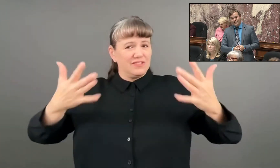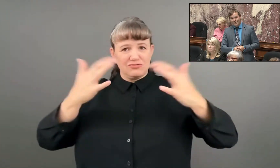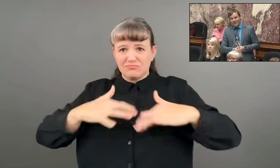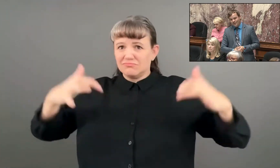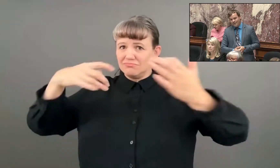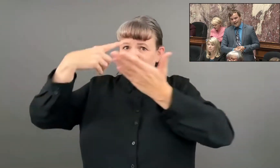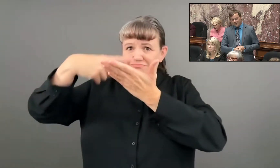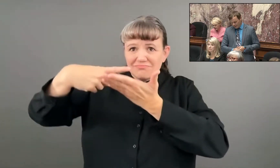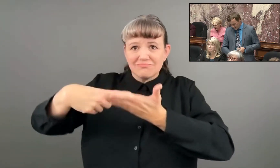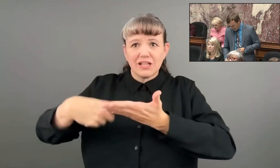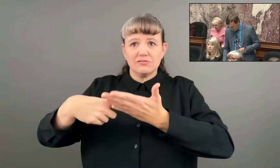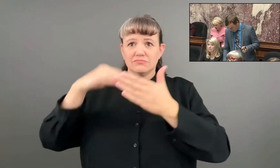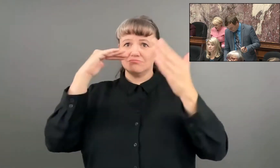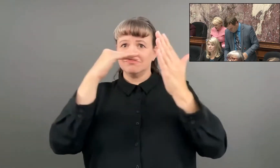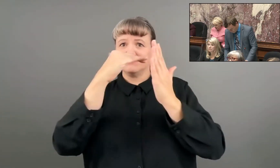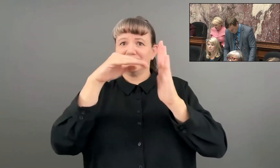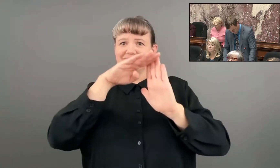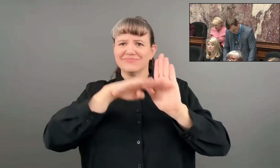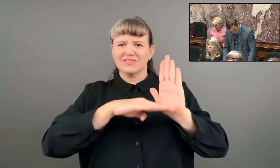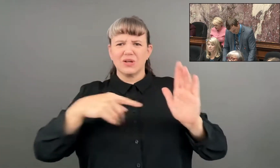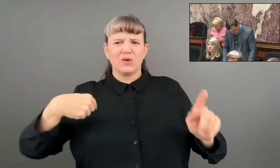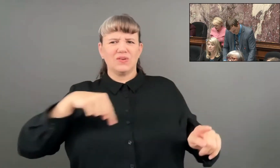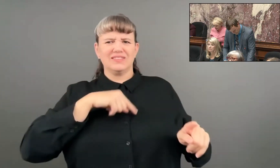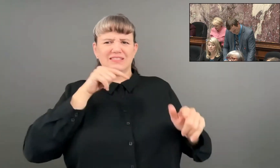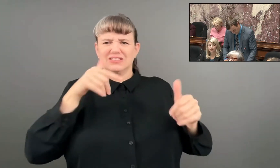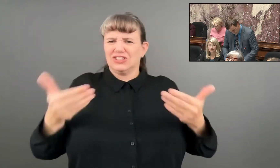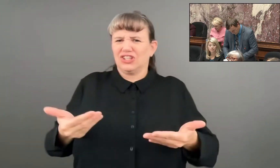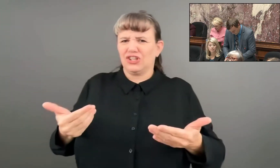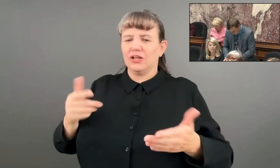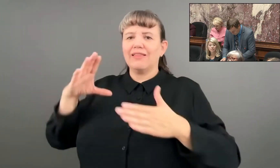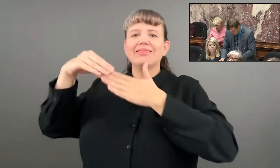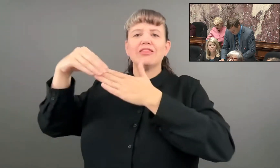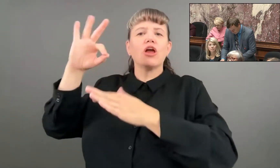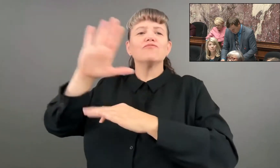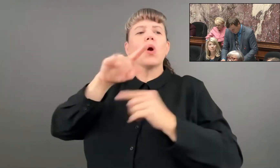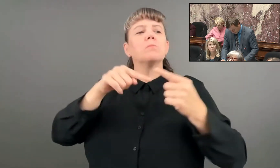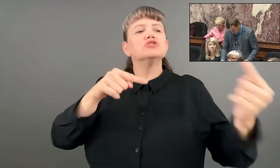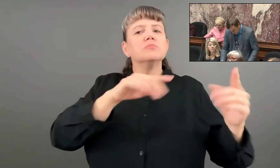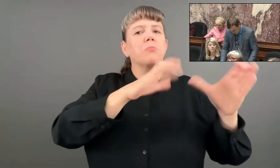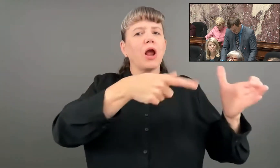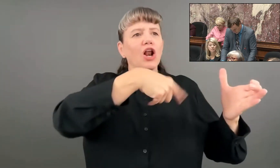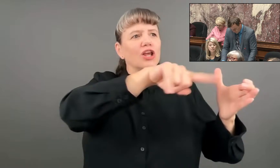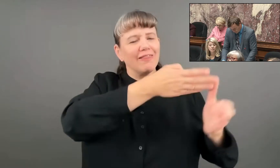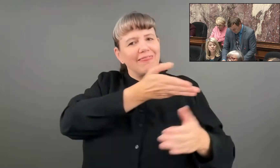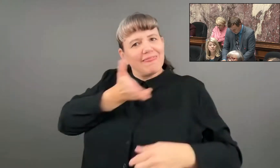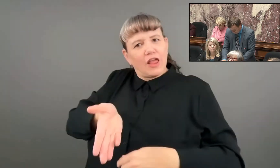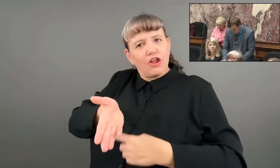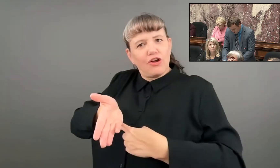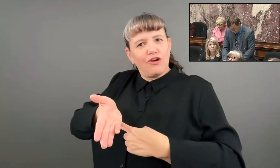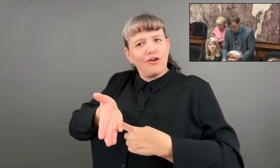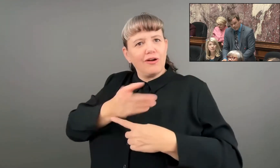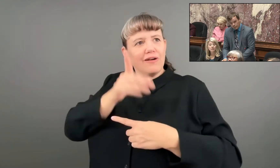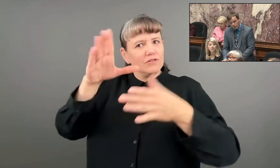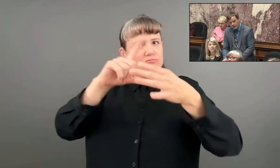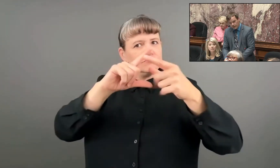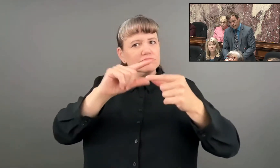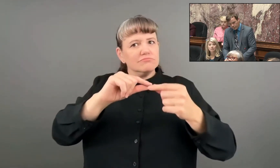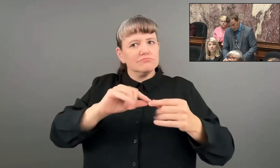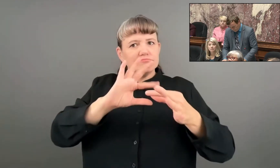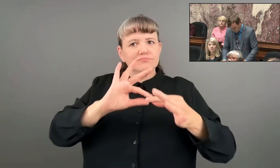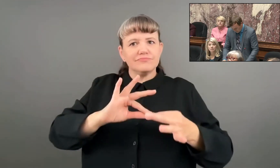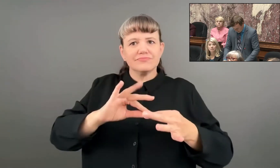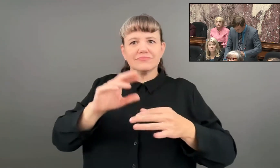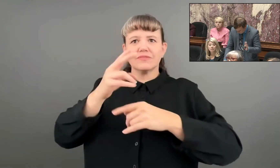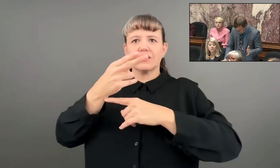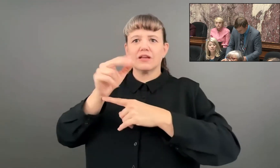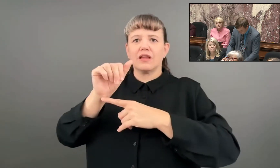opposition was here, and in fact, I seem to remember him saying very particular about the Haida title agreement. He supported it at